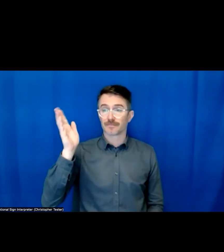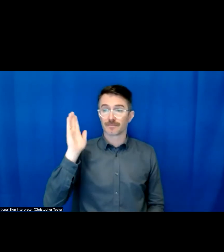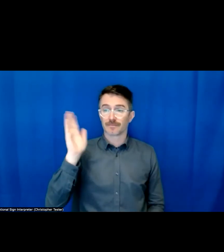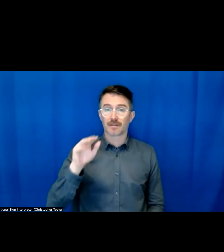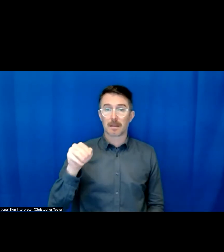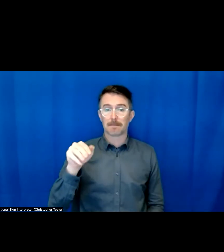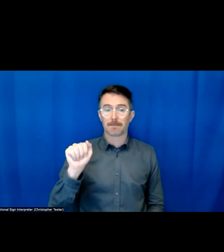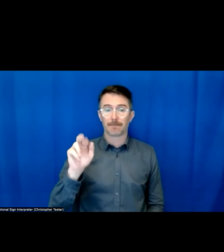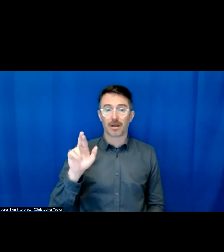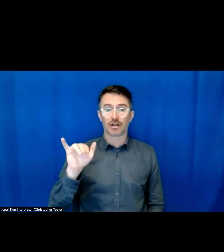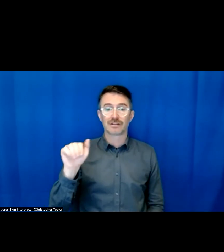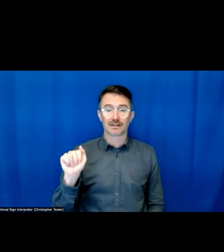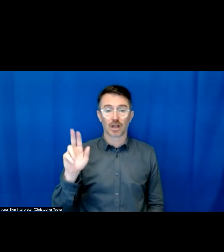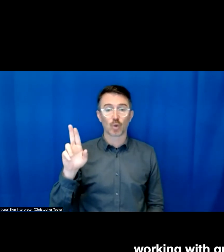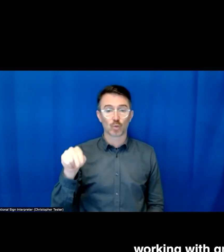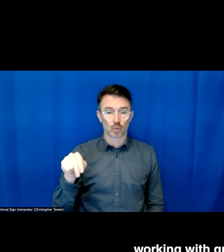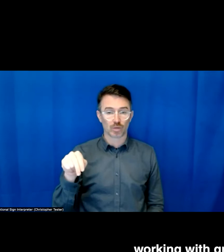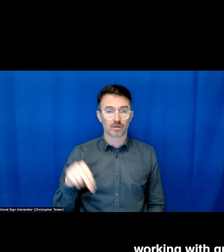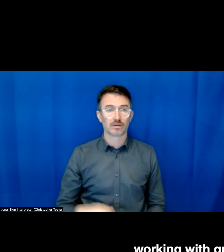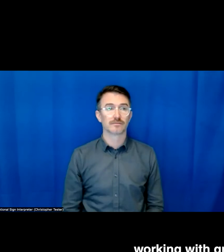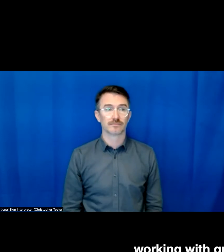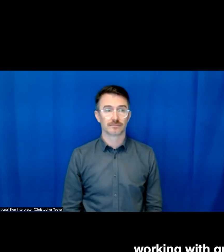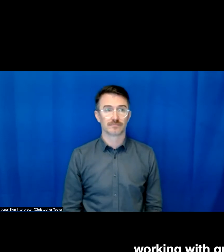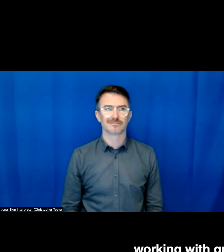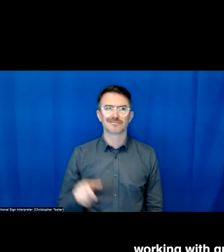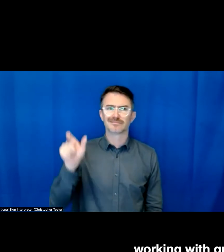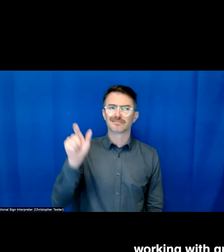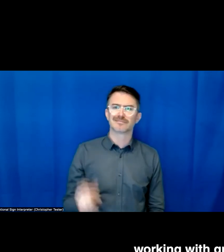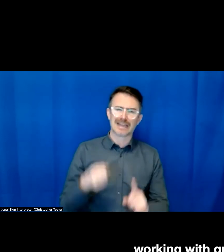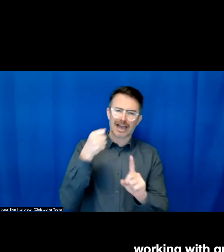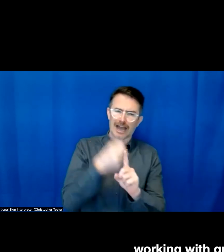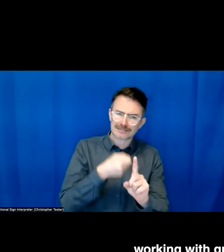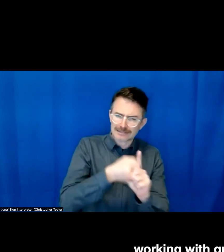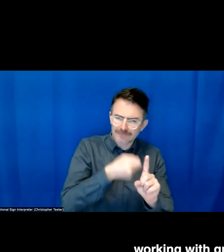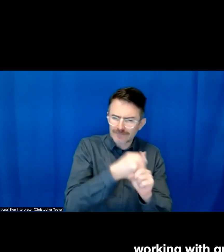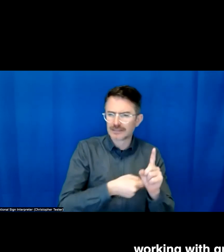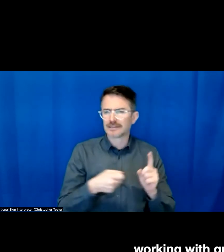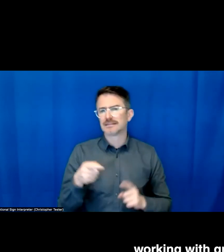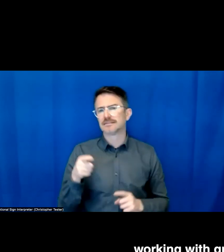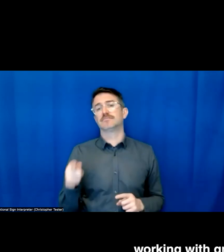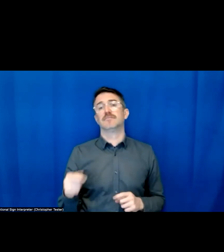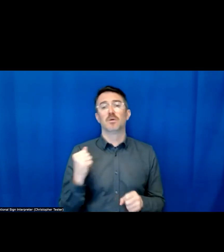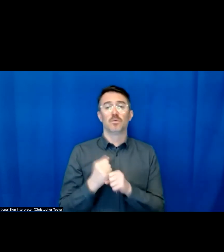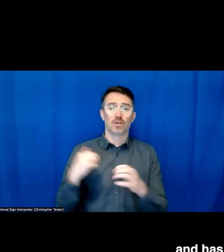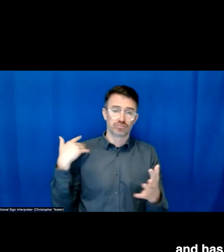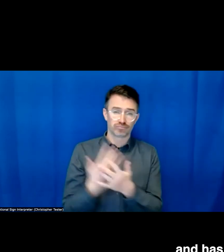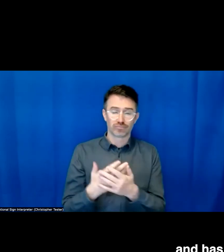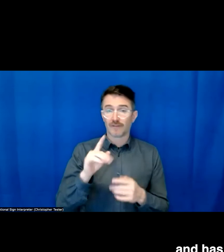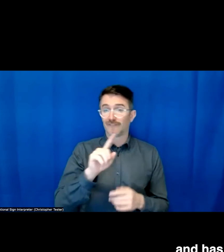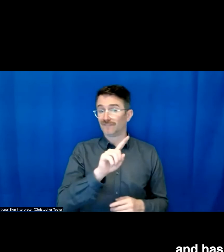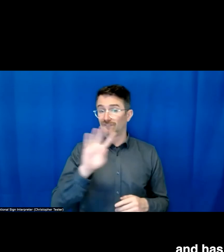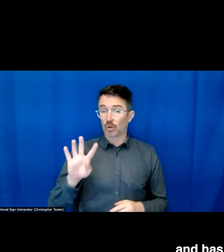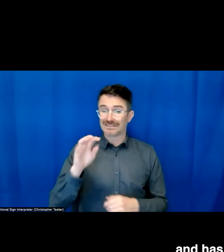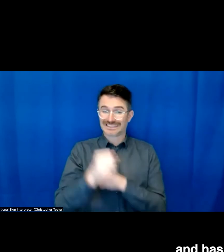14 years of professional experience working with grassroots organization of persons with disability in Indonesia, and has